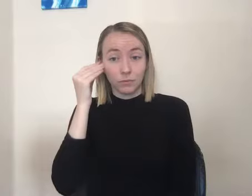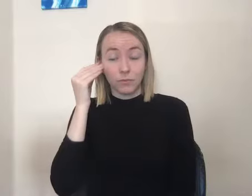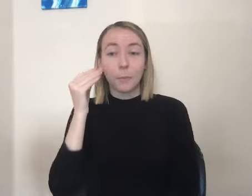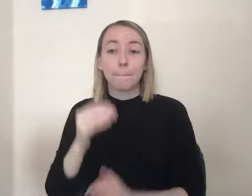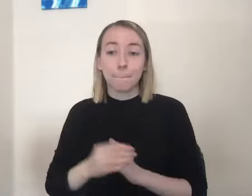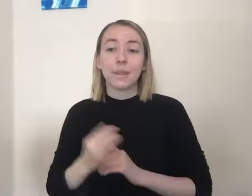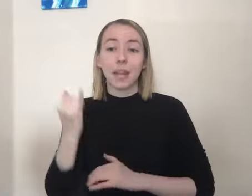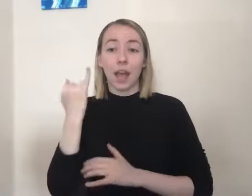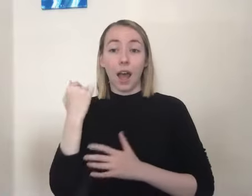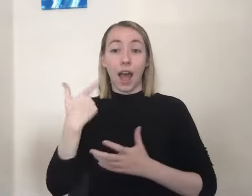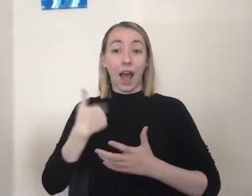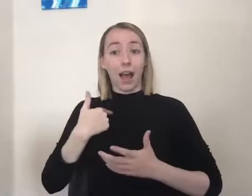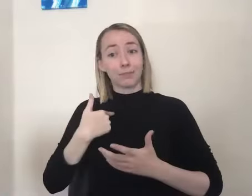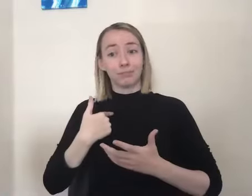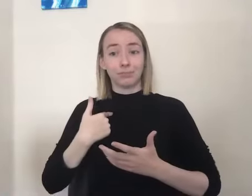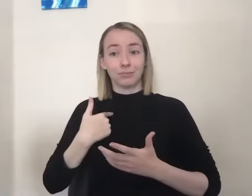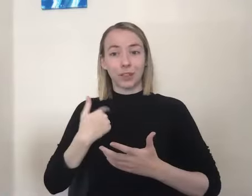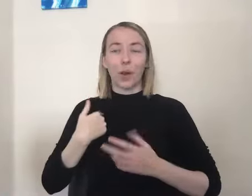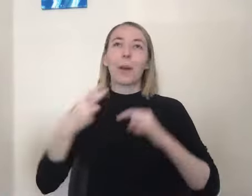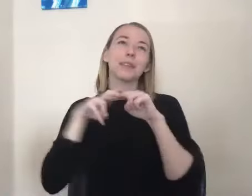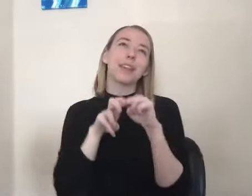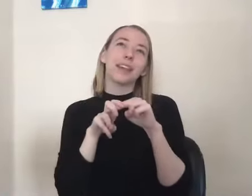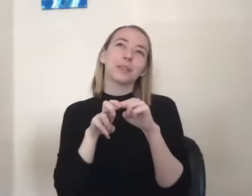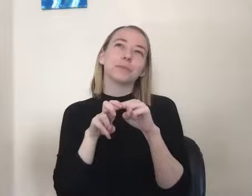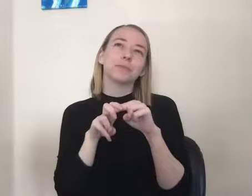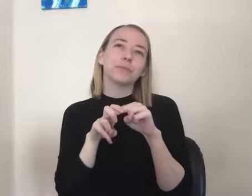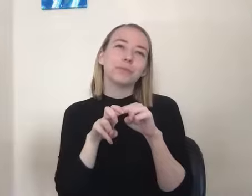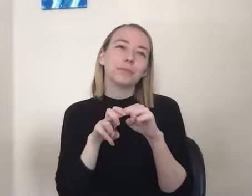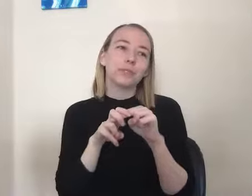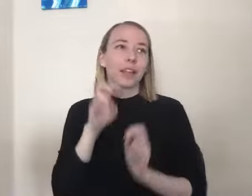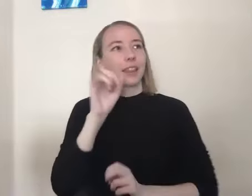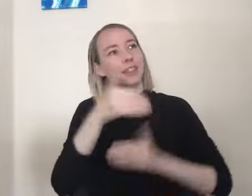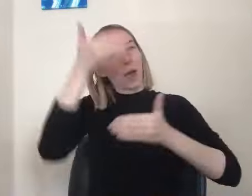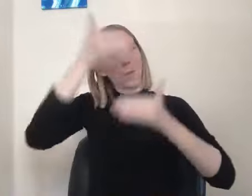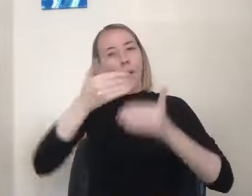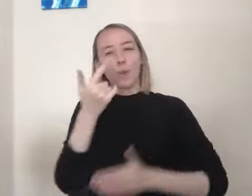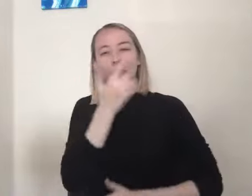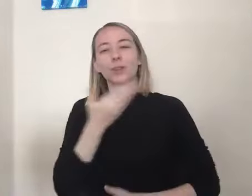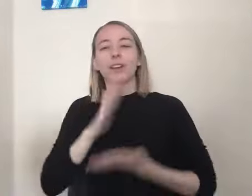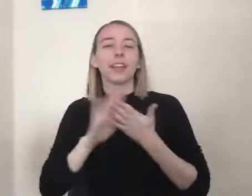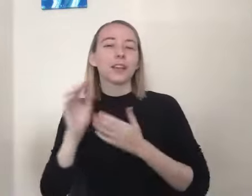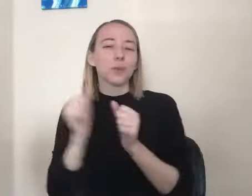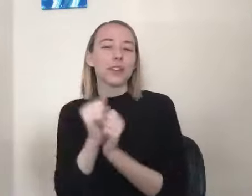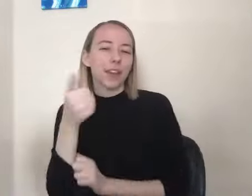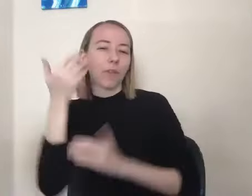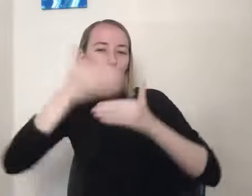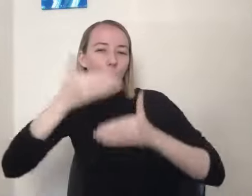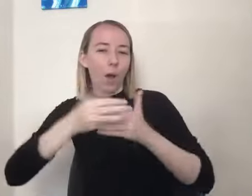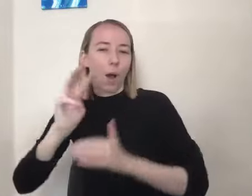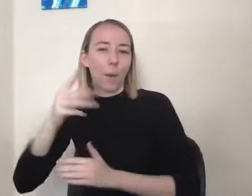back, I was right there. That had made up my mind. But when we came home in the September, I came down to visit his wee flat in the October,